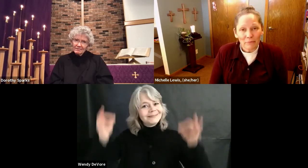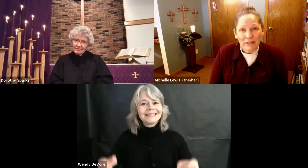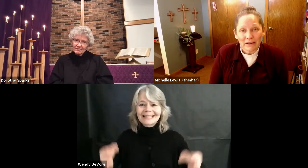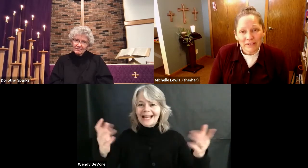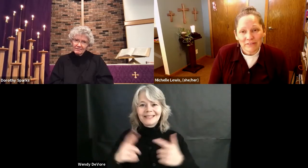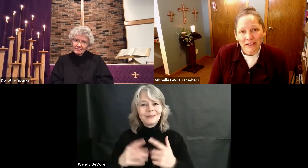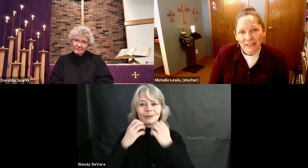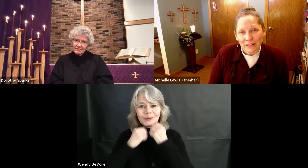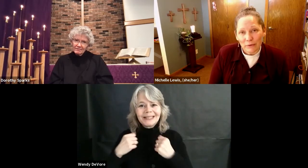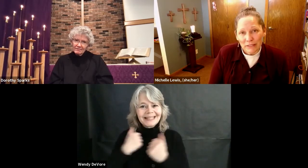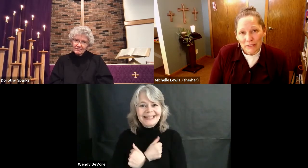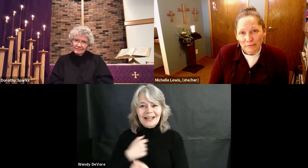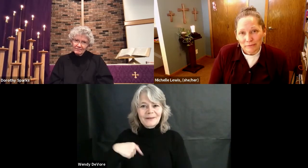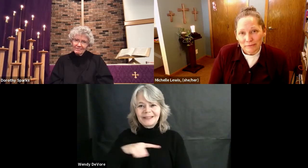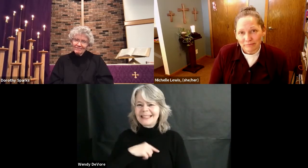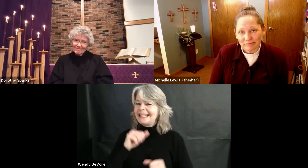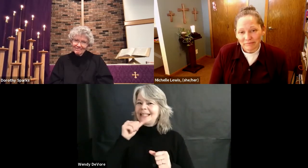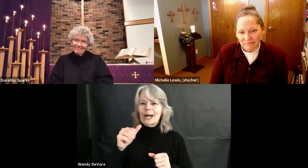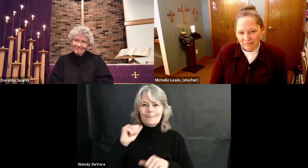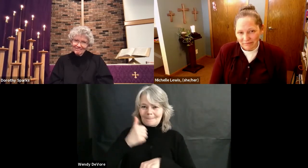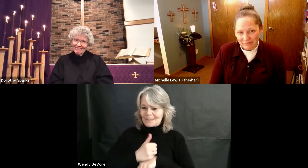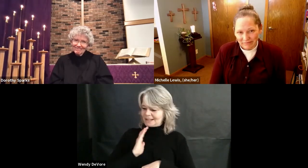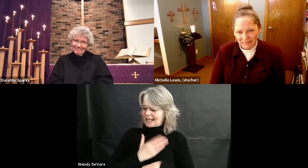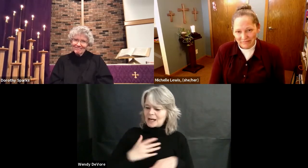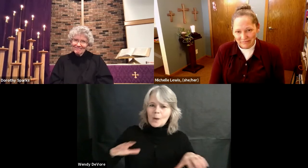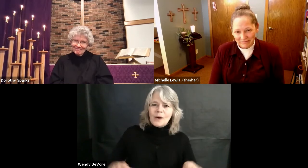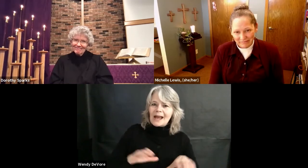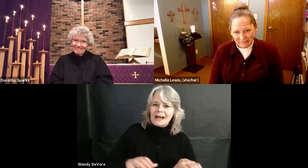not because of anything we do.